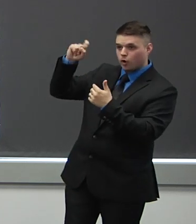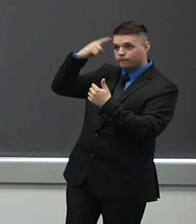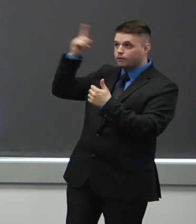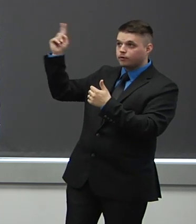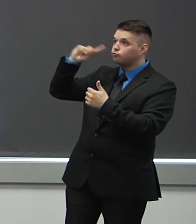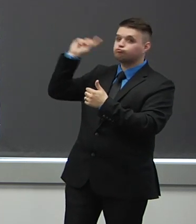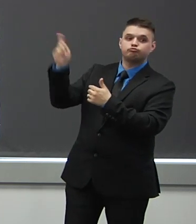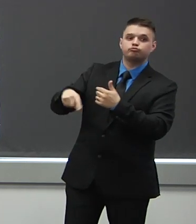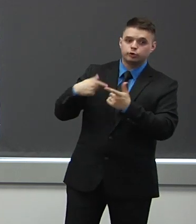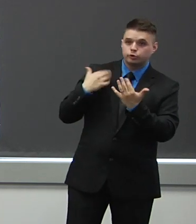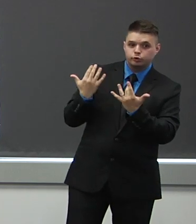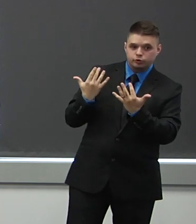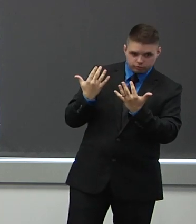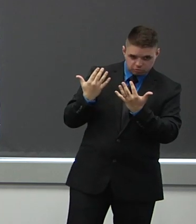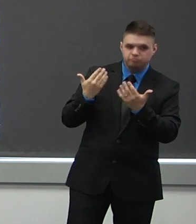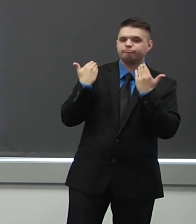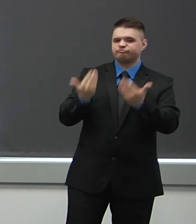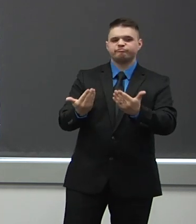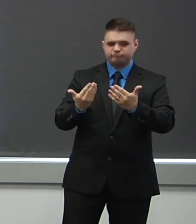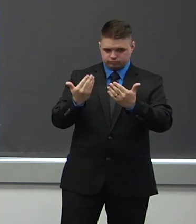get a leg up for students.